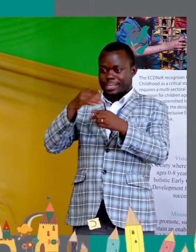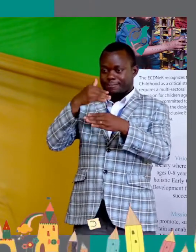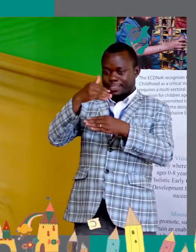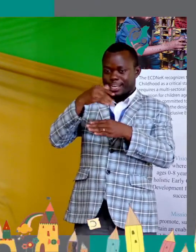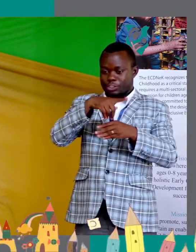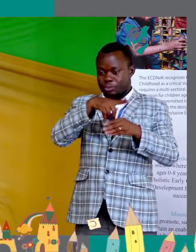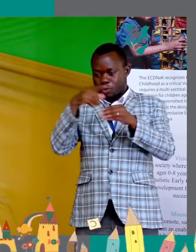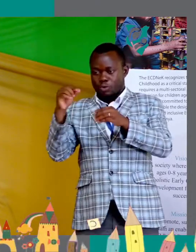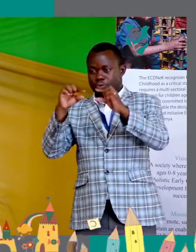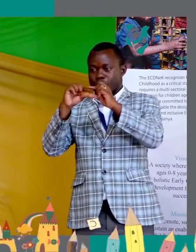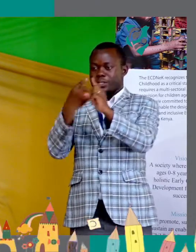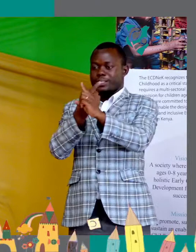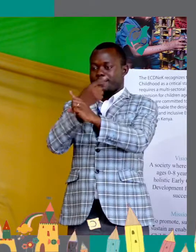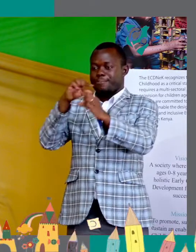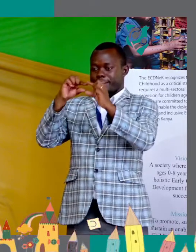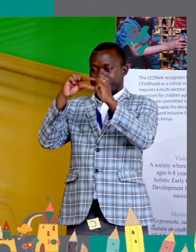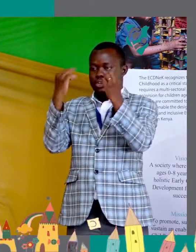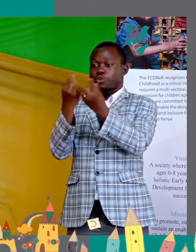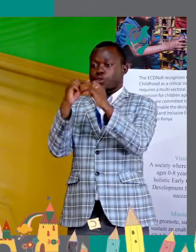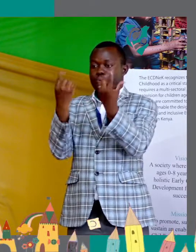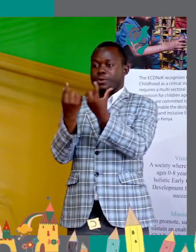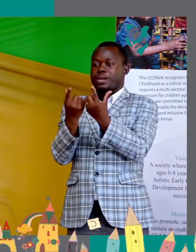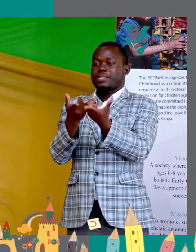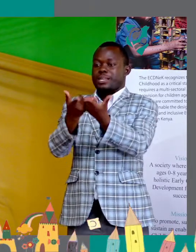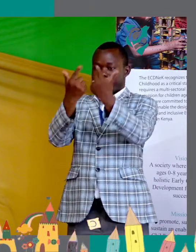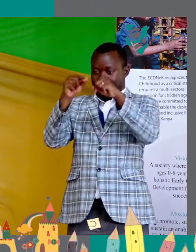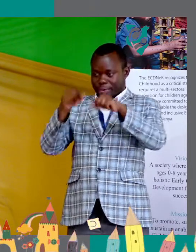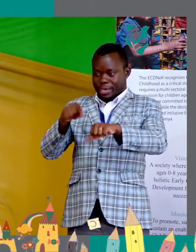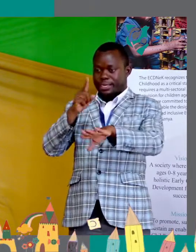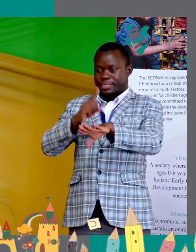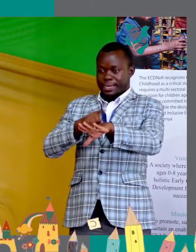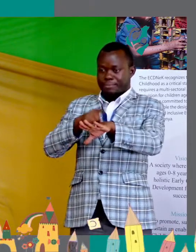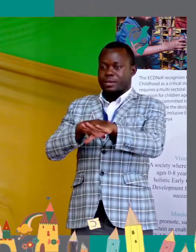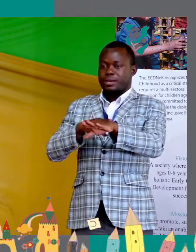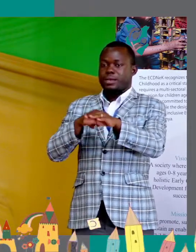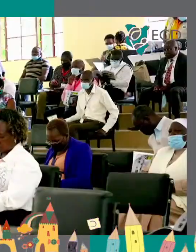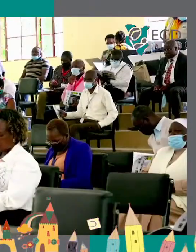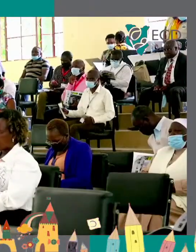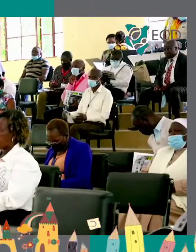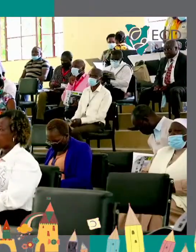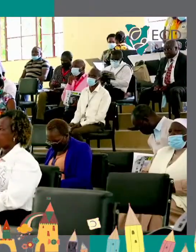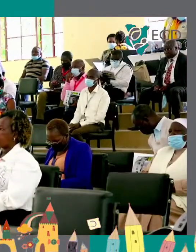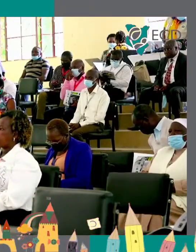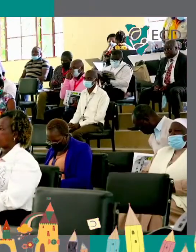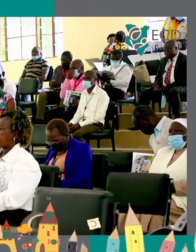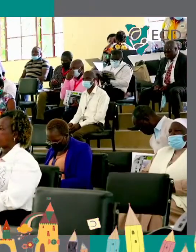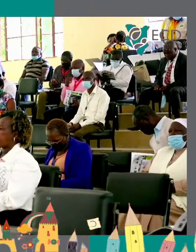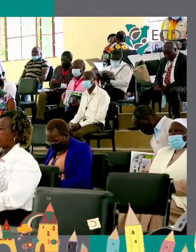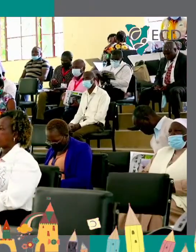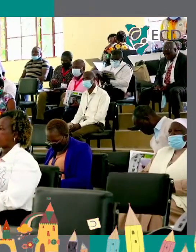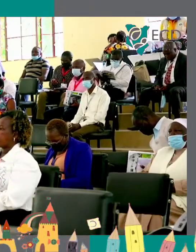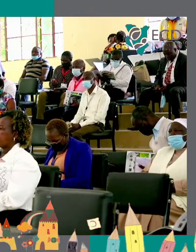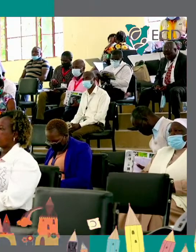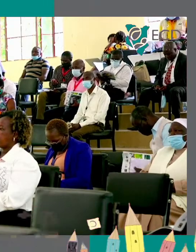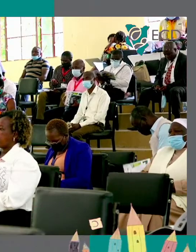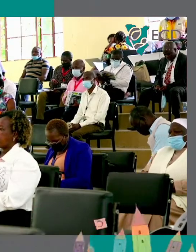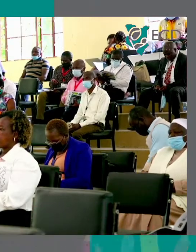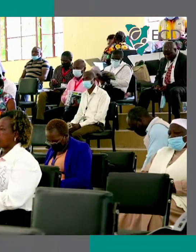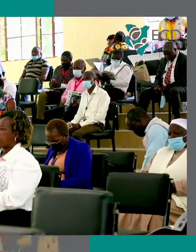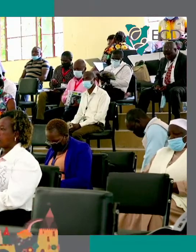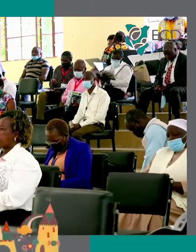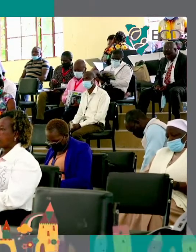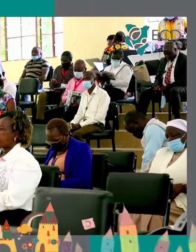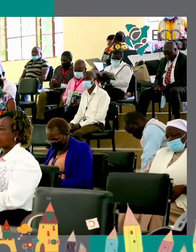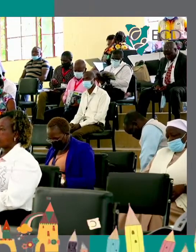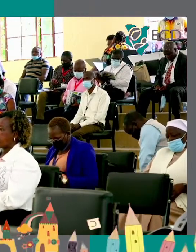room sessions and be back here at 11:45 to be able to get into the plenary session. Thank you for the morning session.